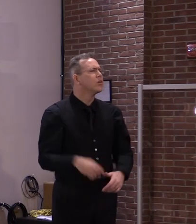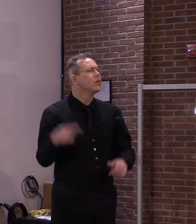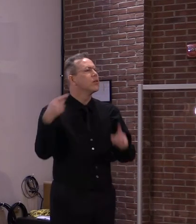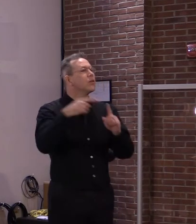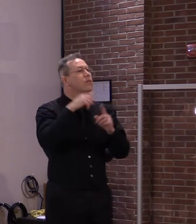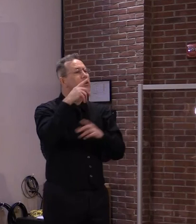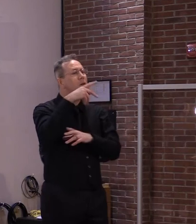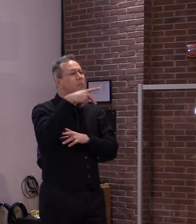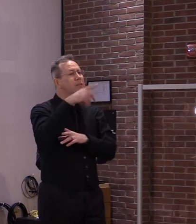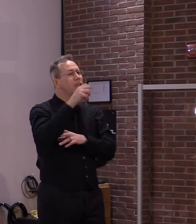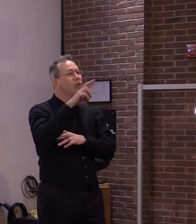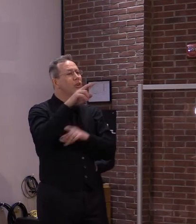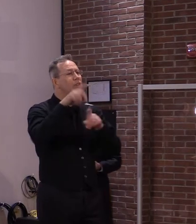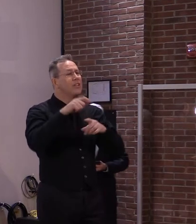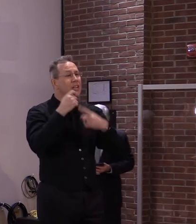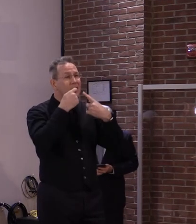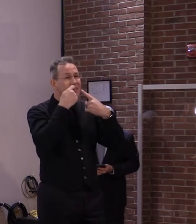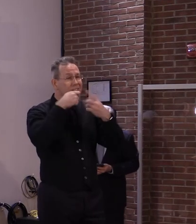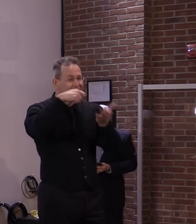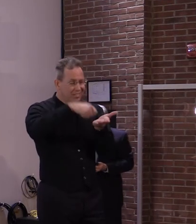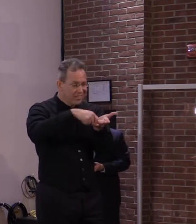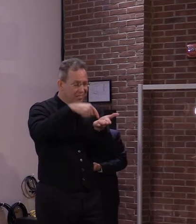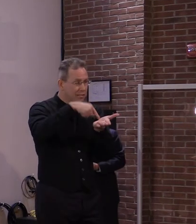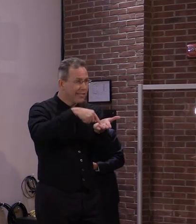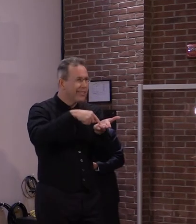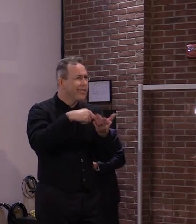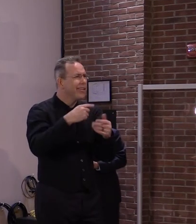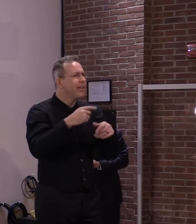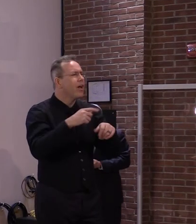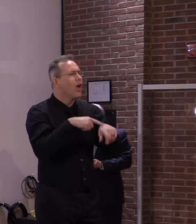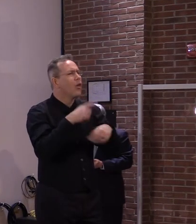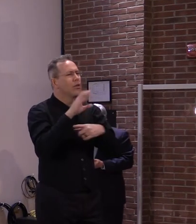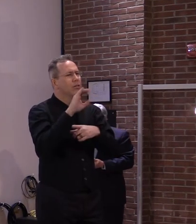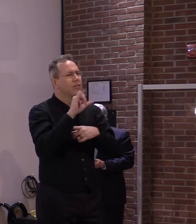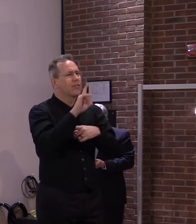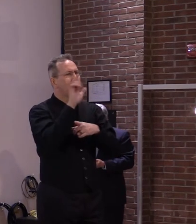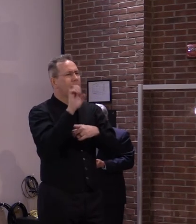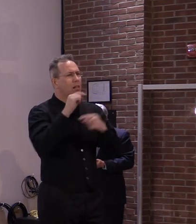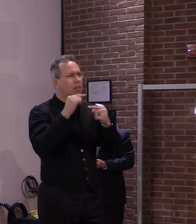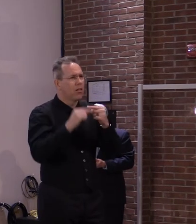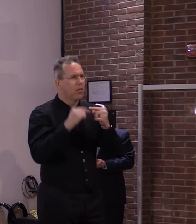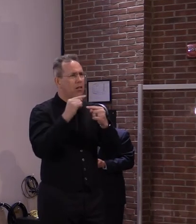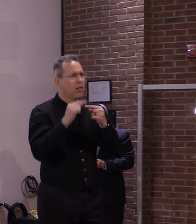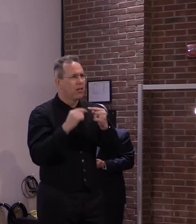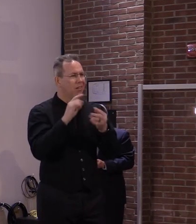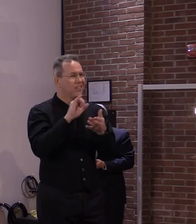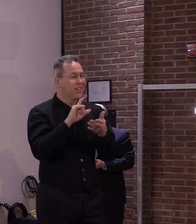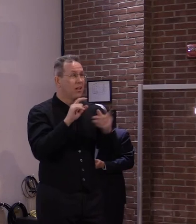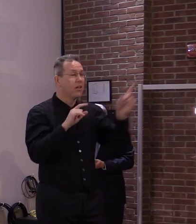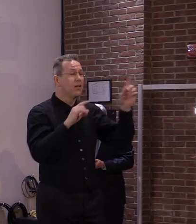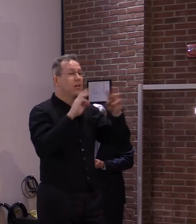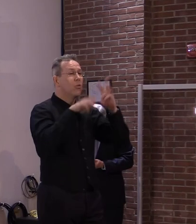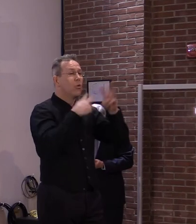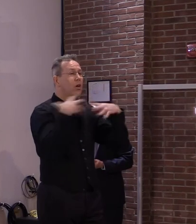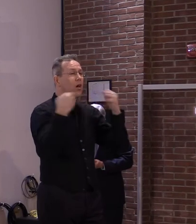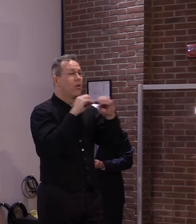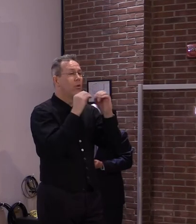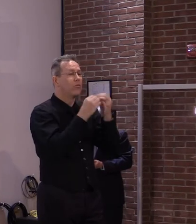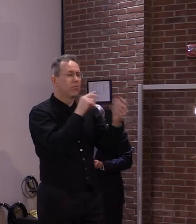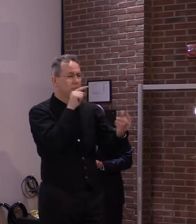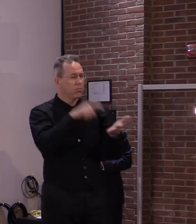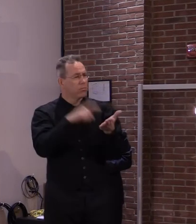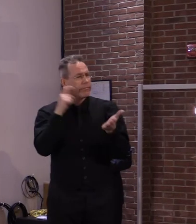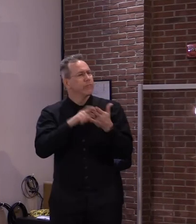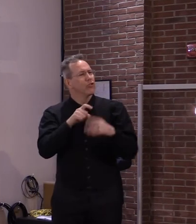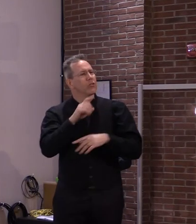to detect a virus but they've lowered that number the question uh was when when someone tests positive for covet 19